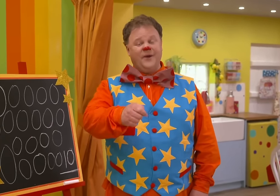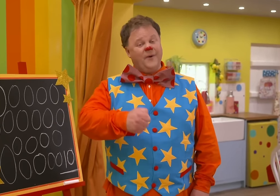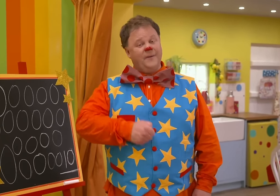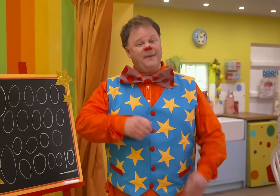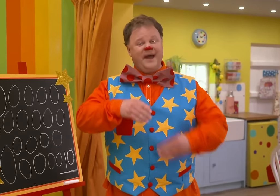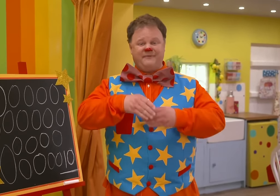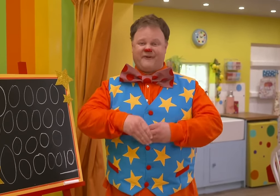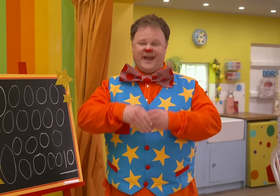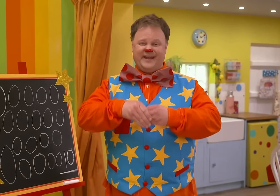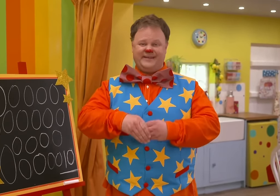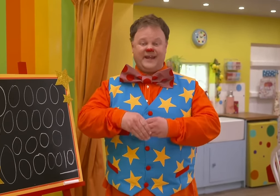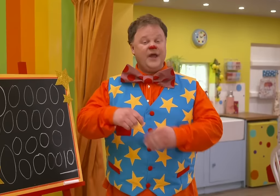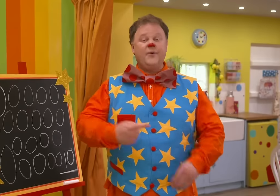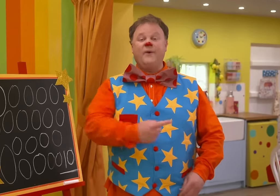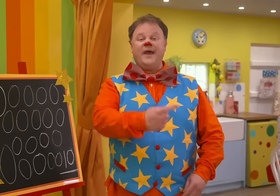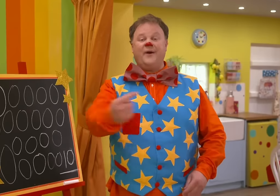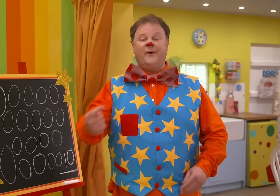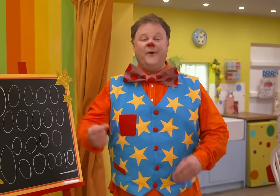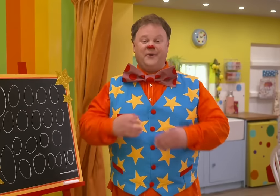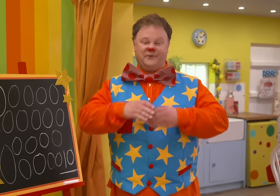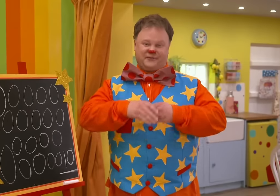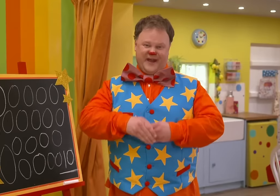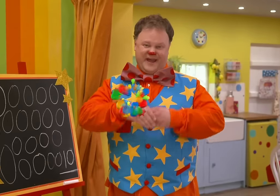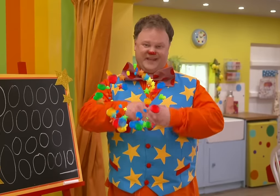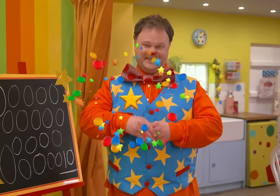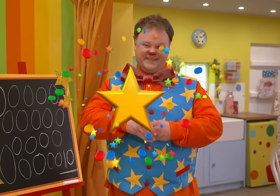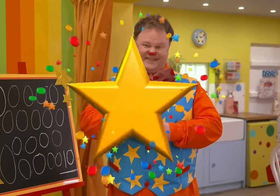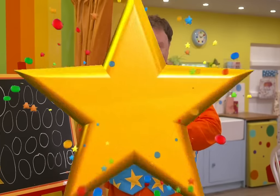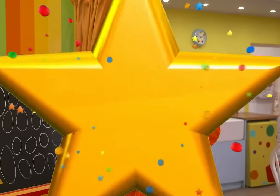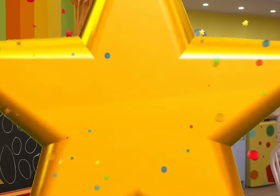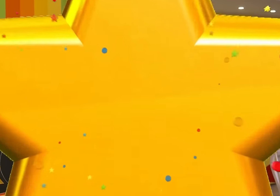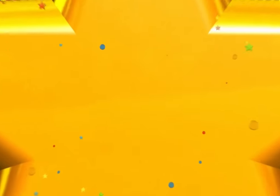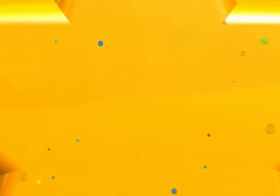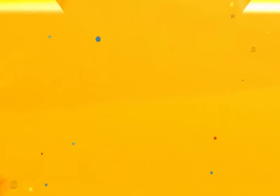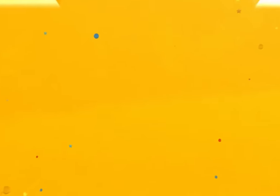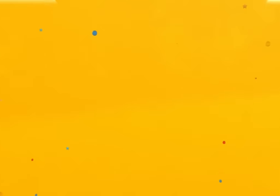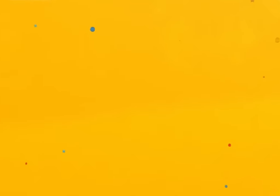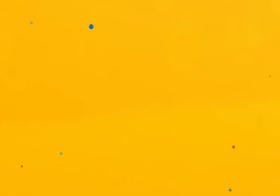you're my friend. We're all friends.